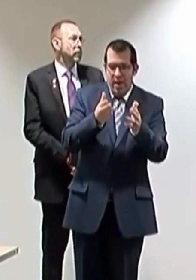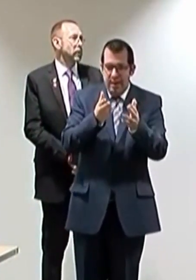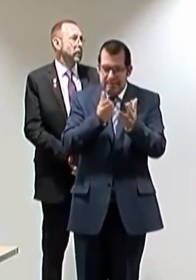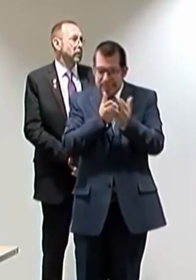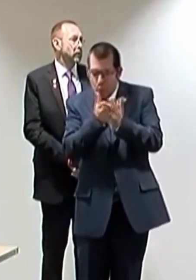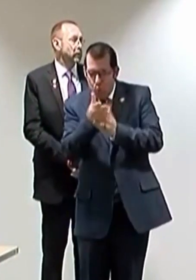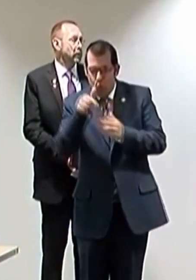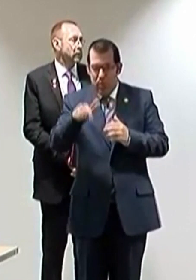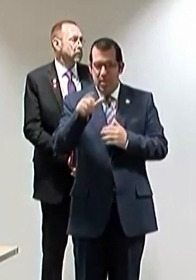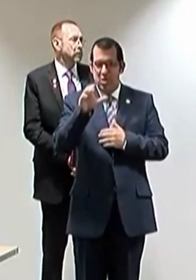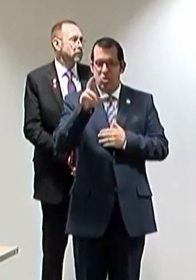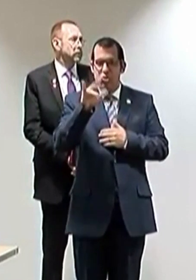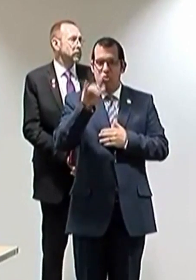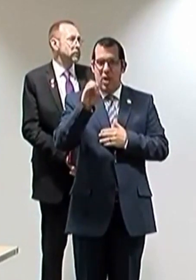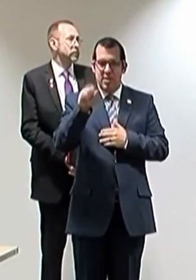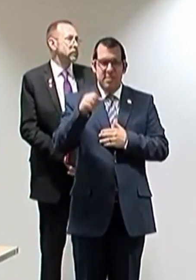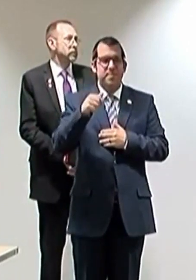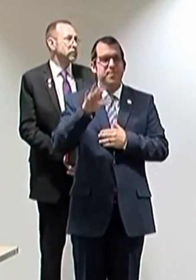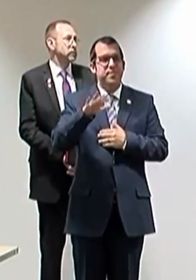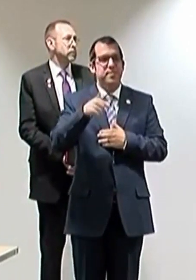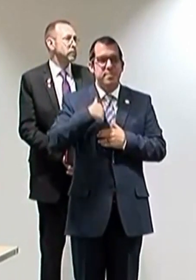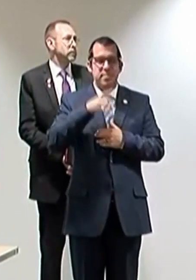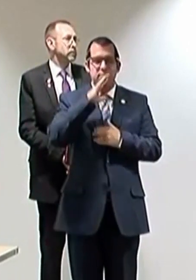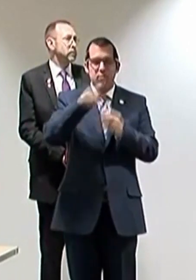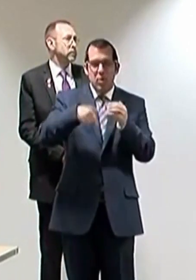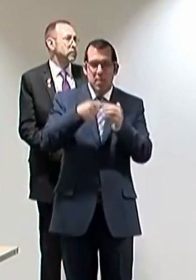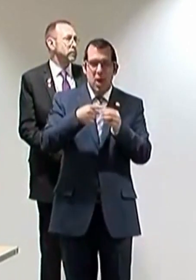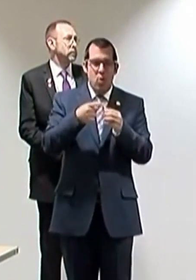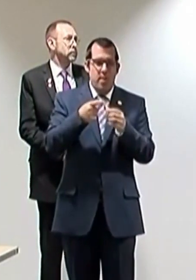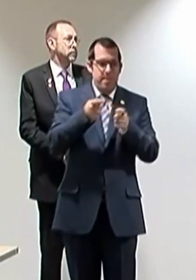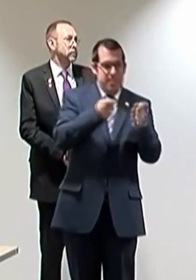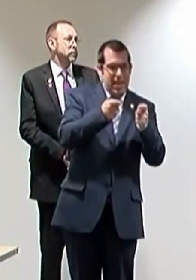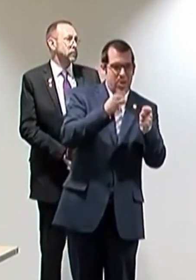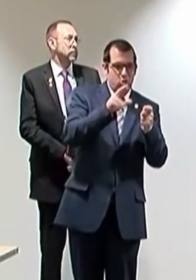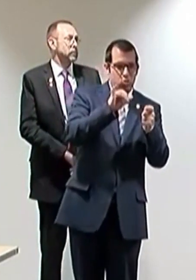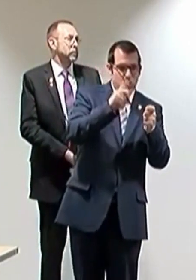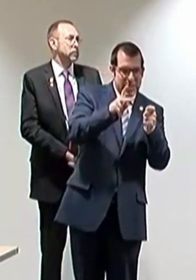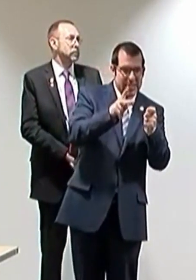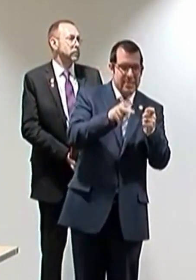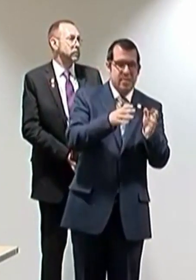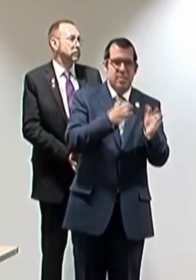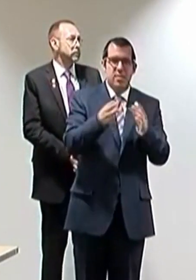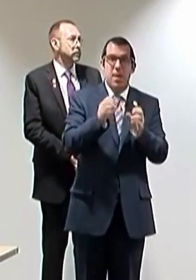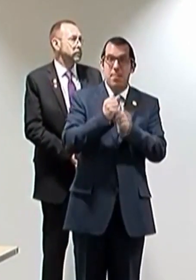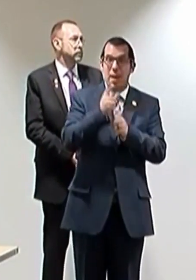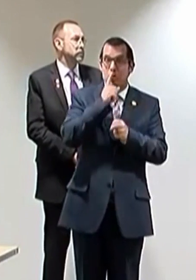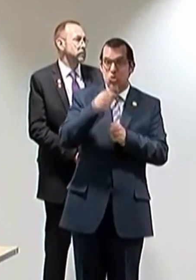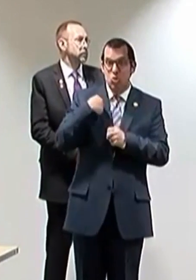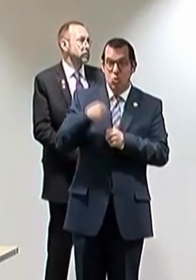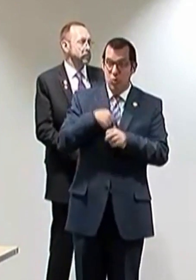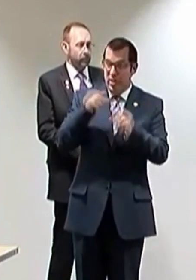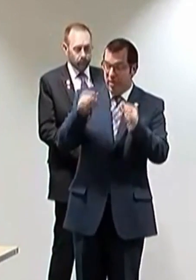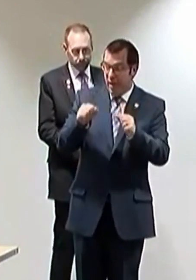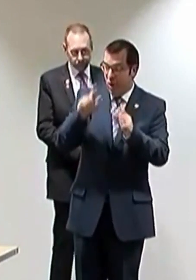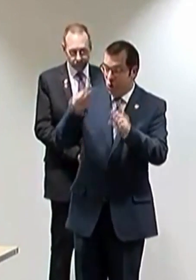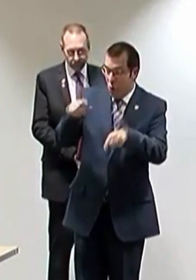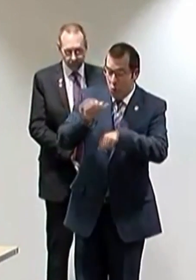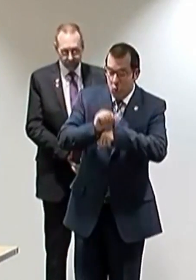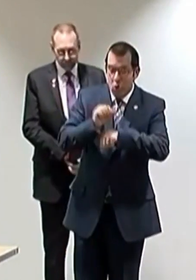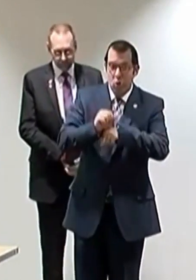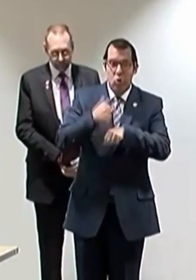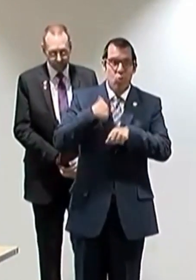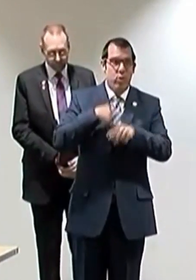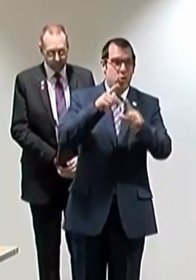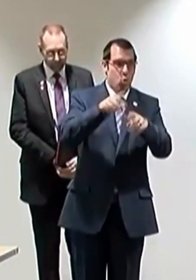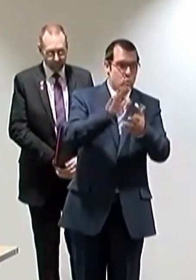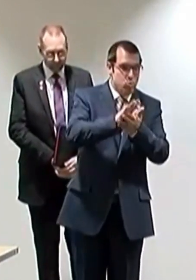I say that, I'm talking about managing the risk, making sure that we can go to work, we can go to school,